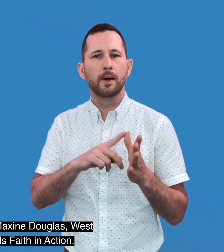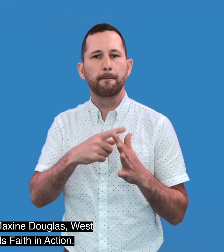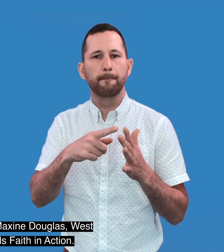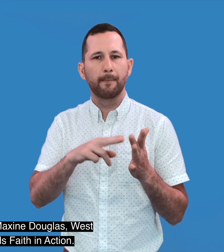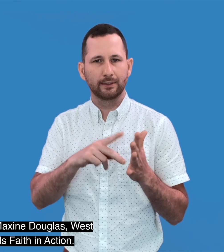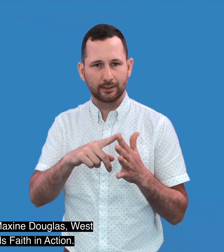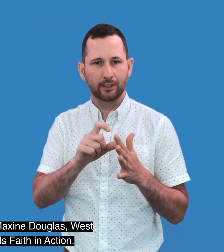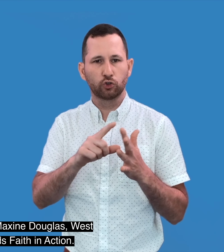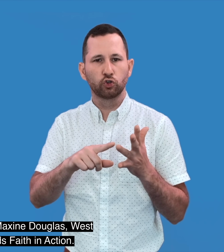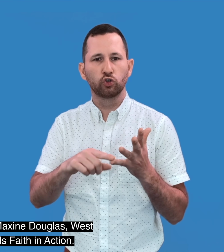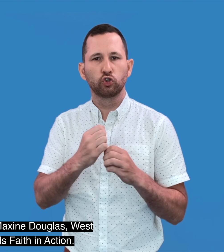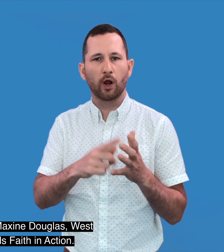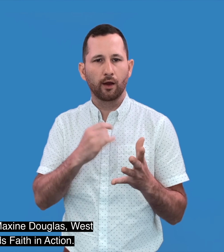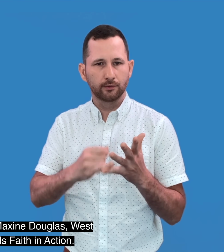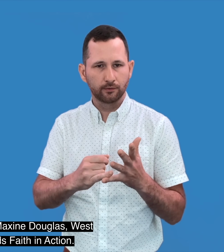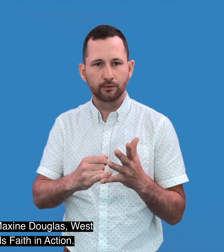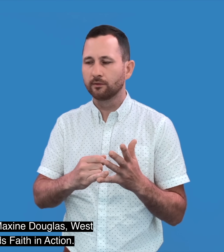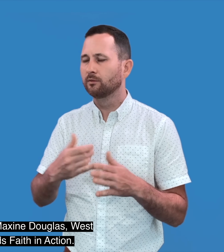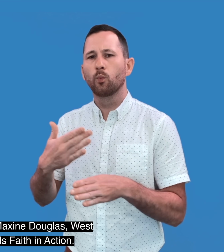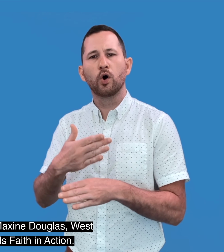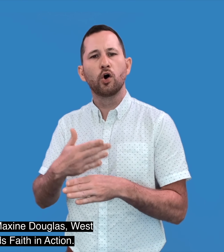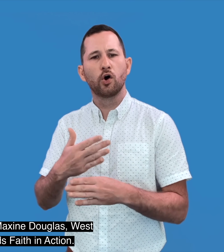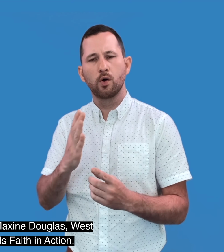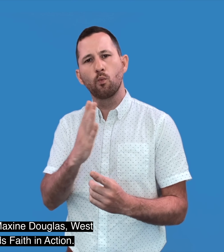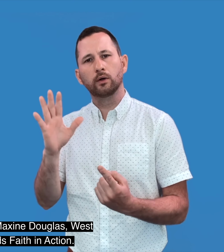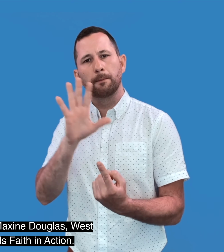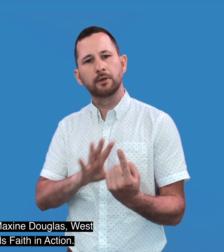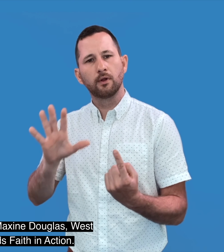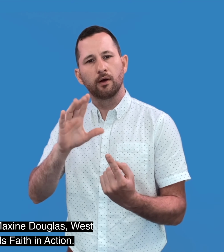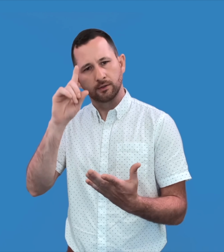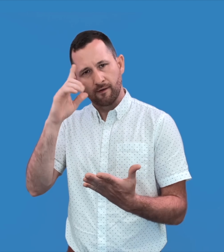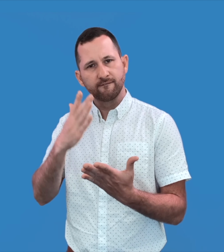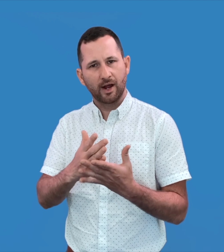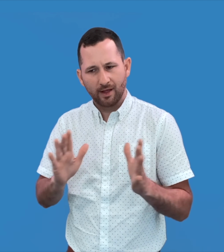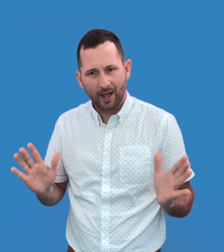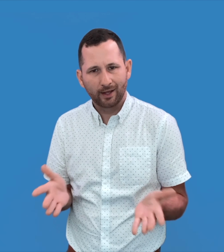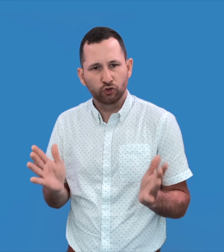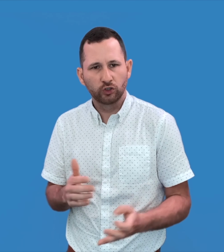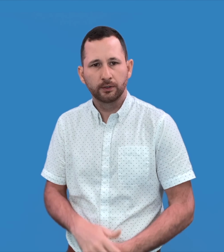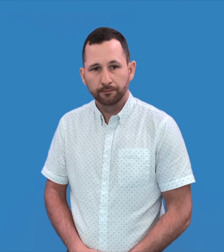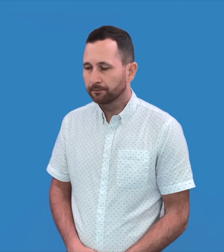Reverend Maxine Douglas, West Midlands Faith in Action.